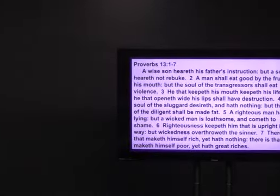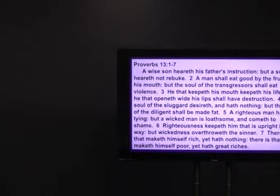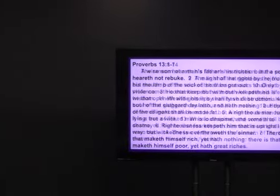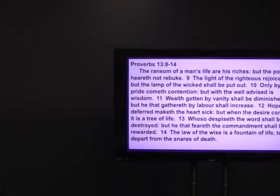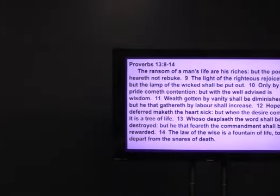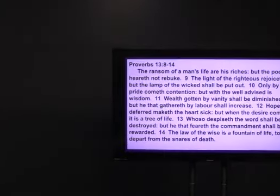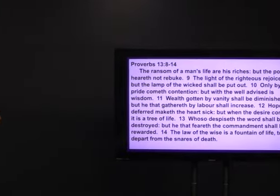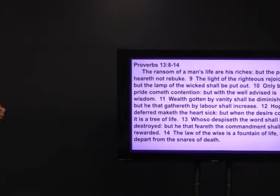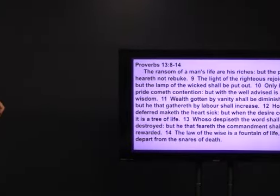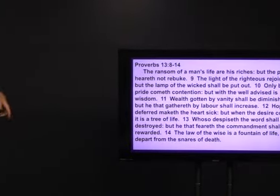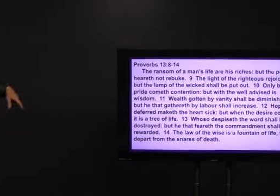Chapter